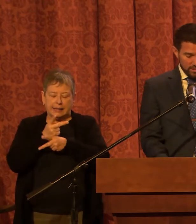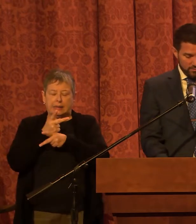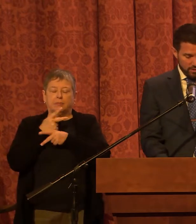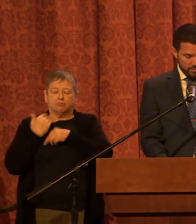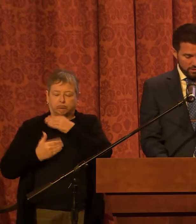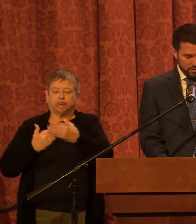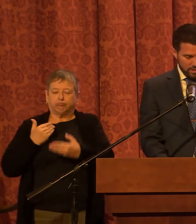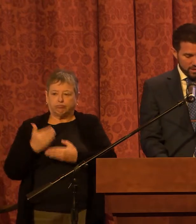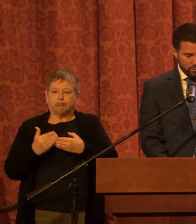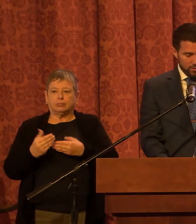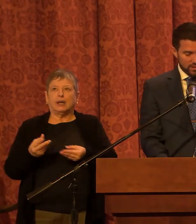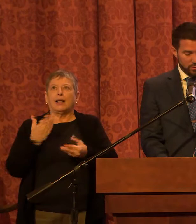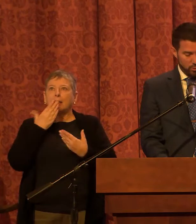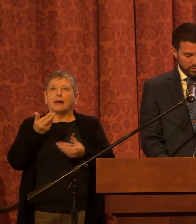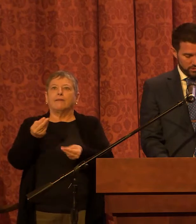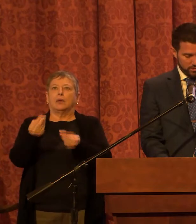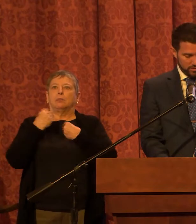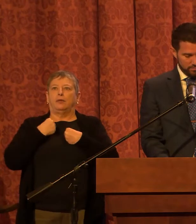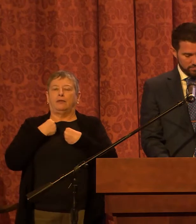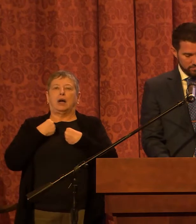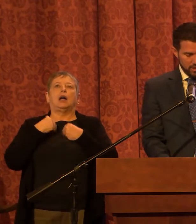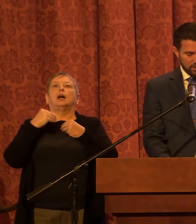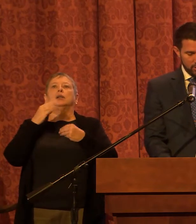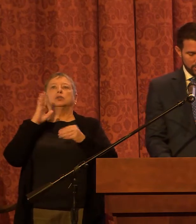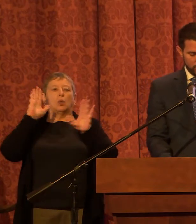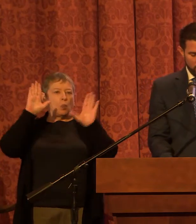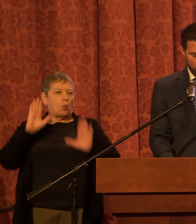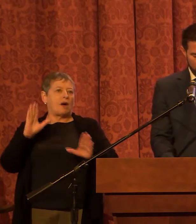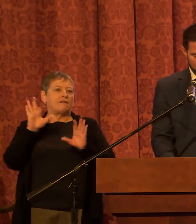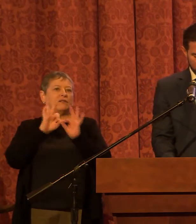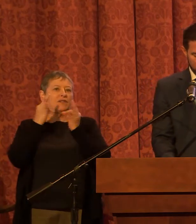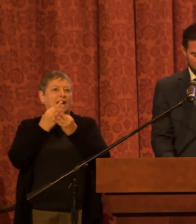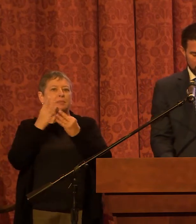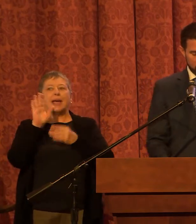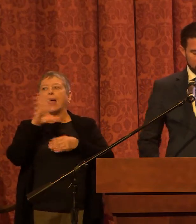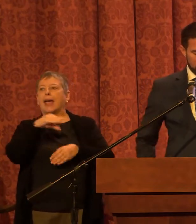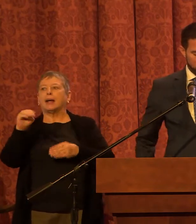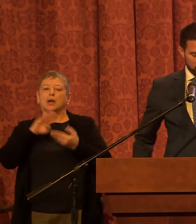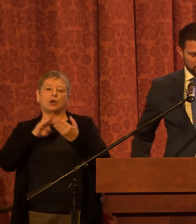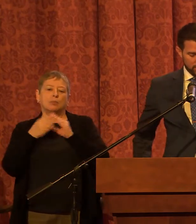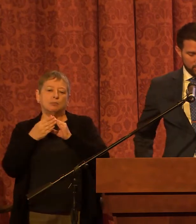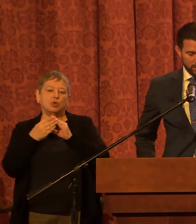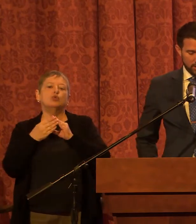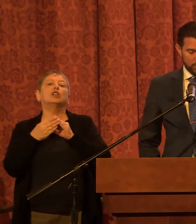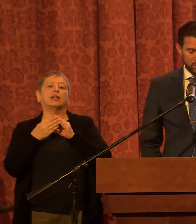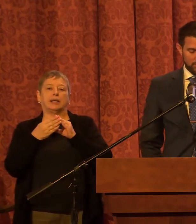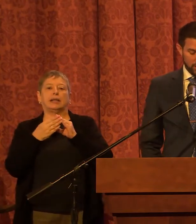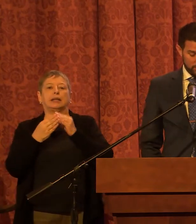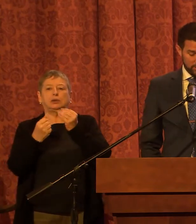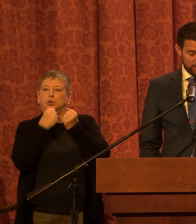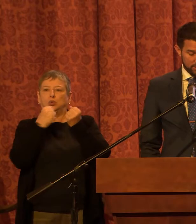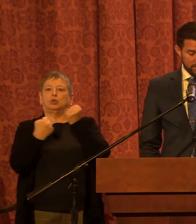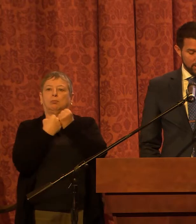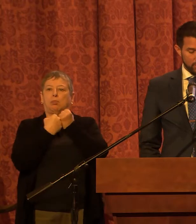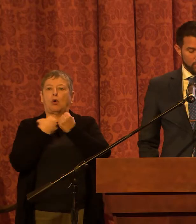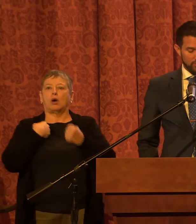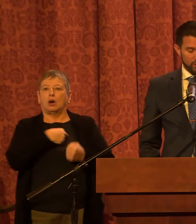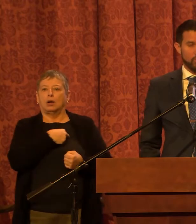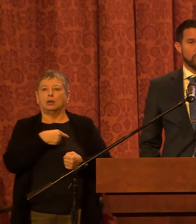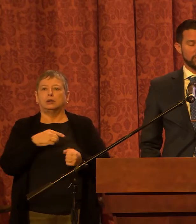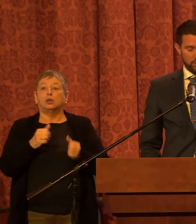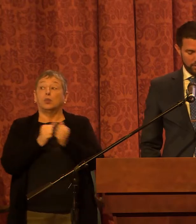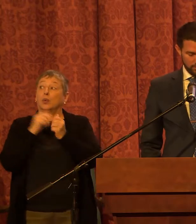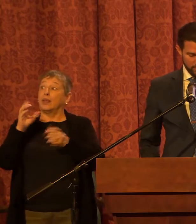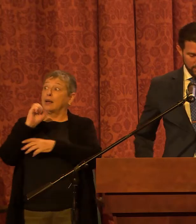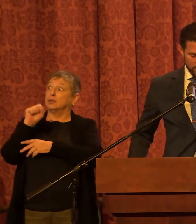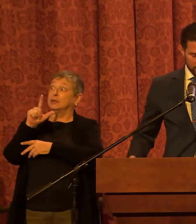us an amazing family and community that supports us. In closing, through our work with Southwest Louisiana Independent Center, we encounter many families we feel are